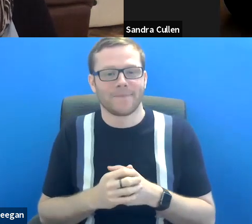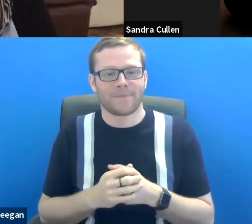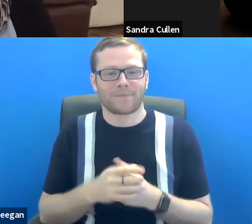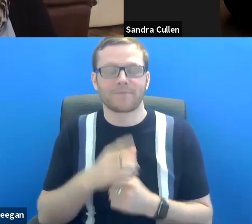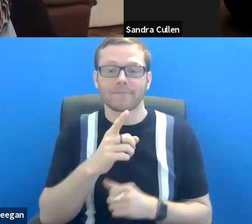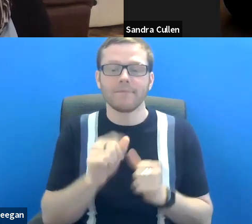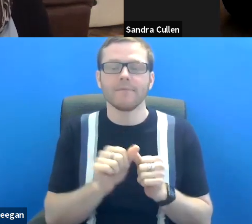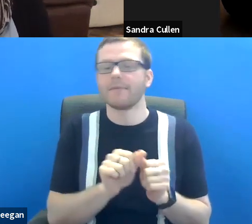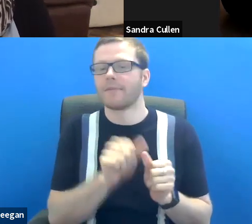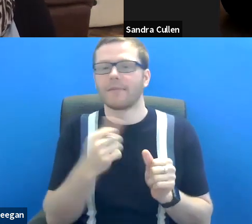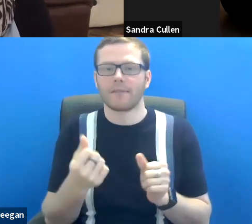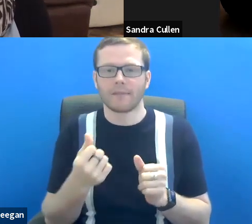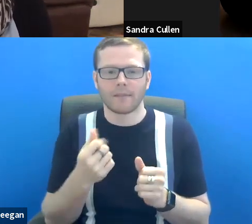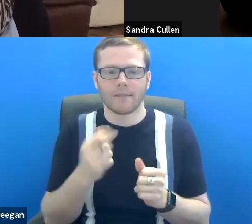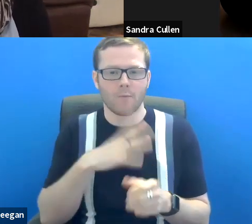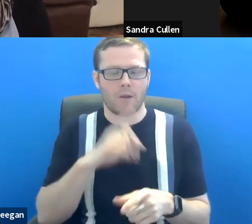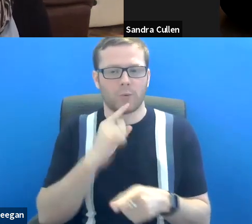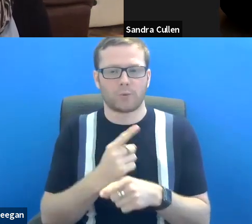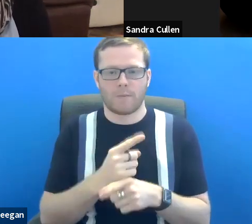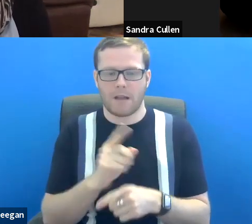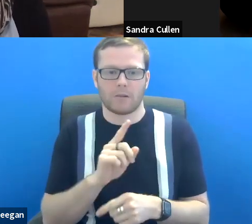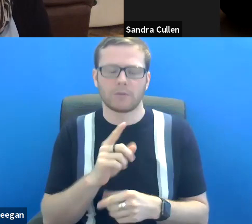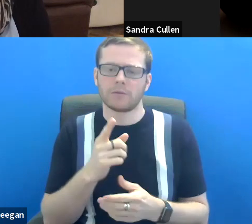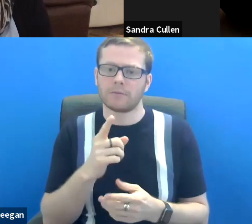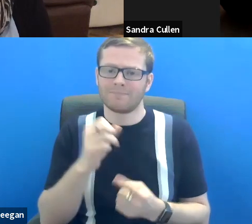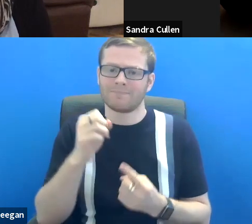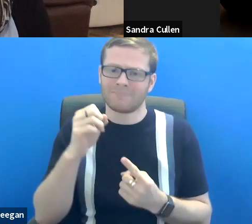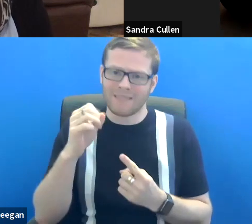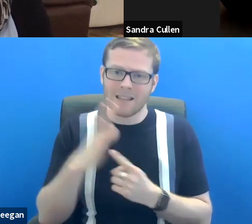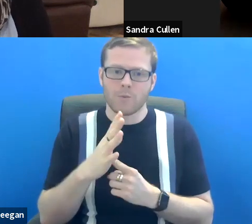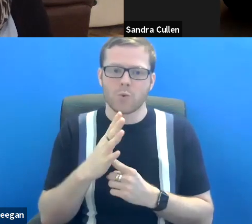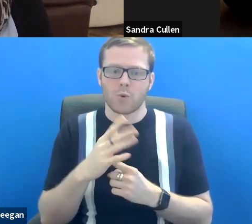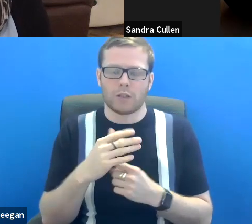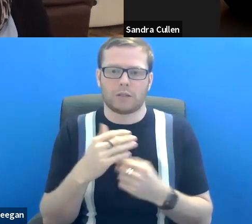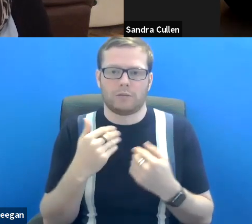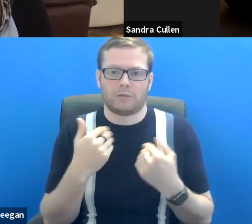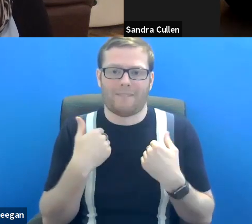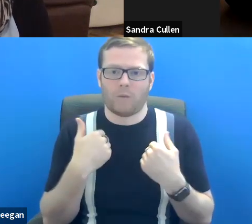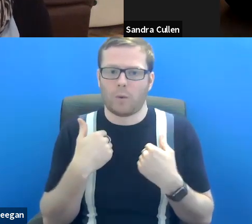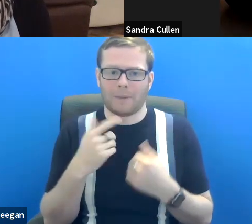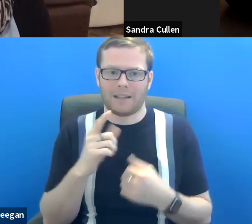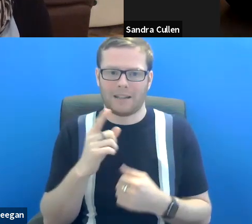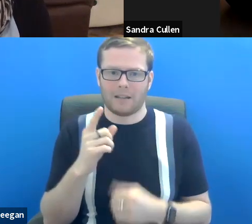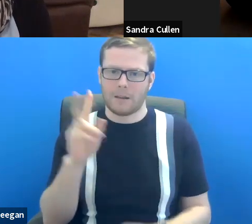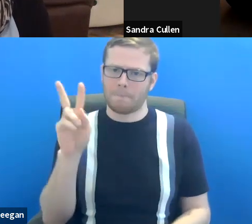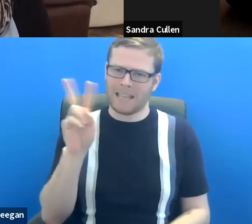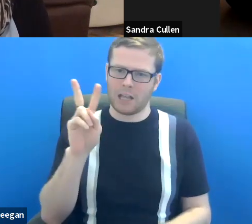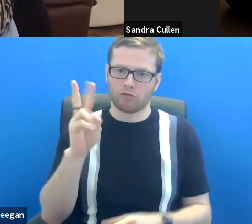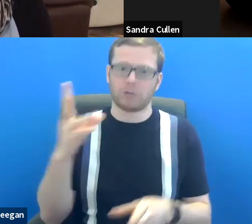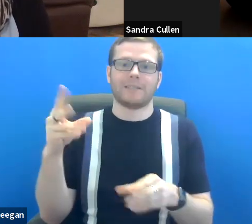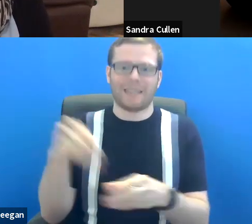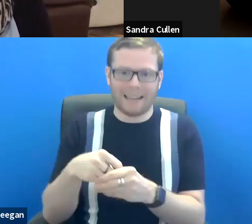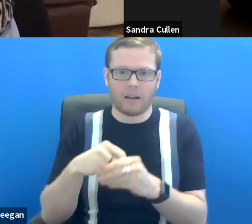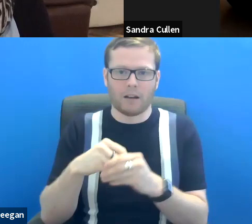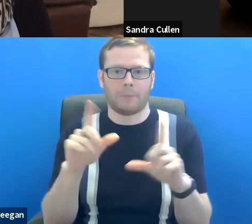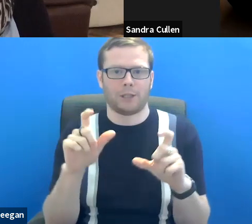The next thing I wanted to say was it's very important to me to have parents in the pictures. I